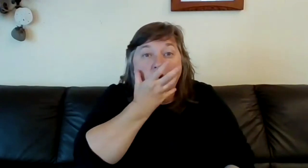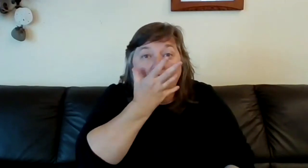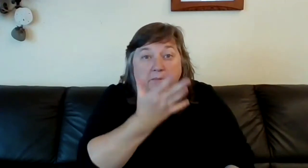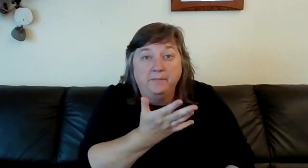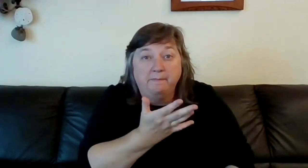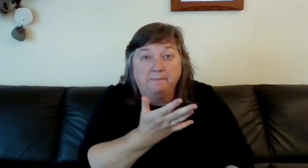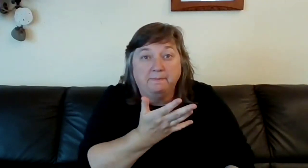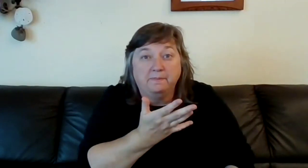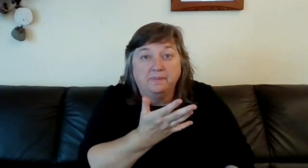Warm.